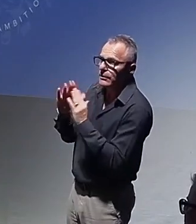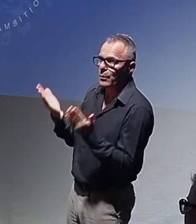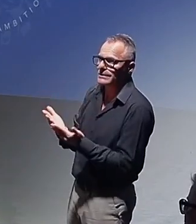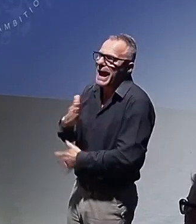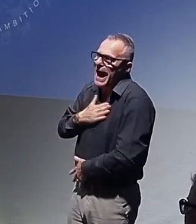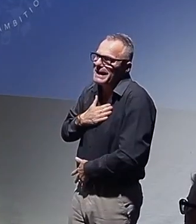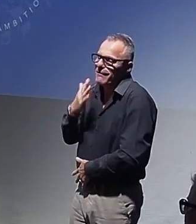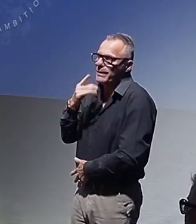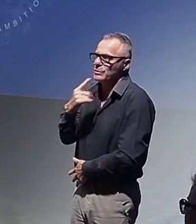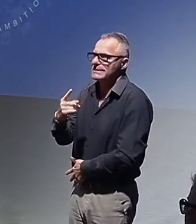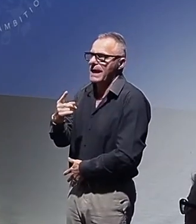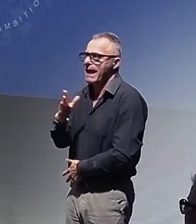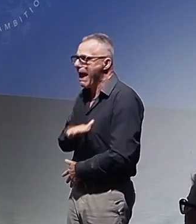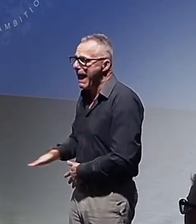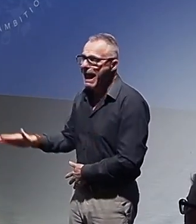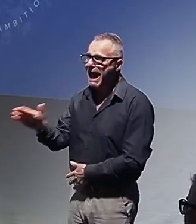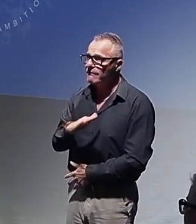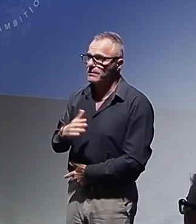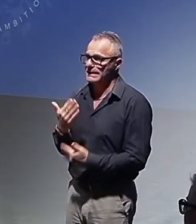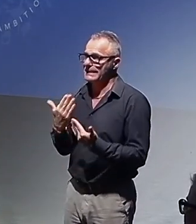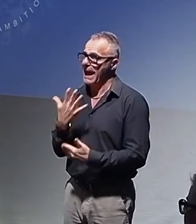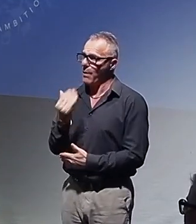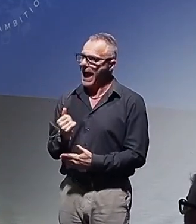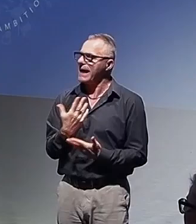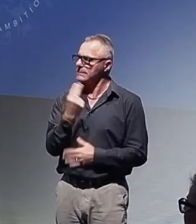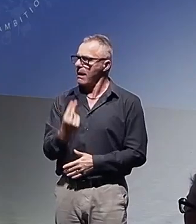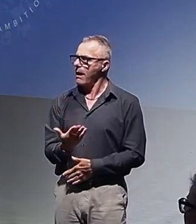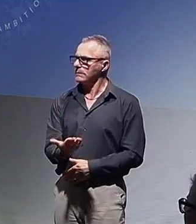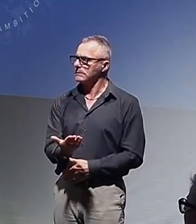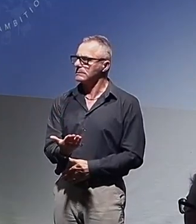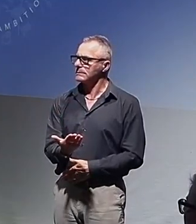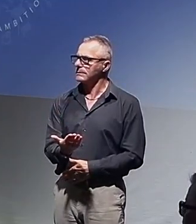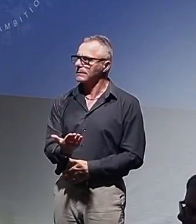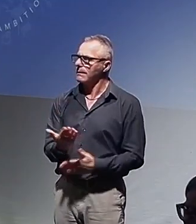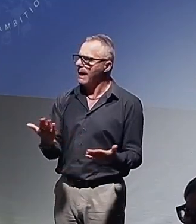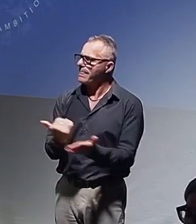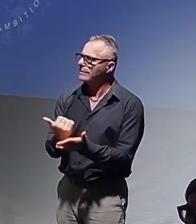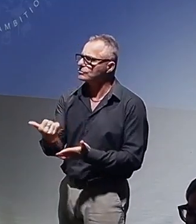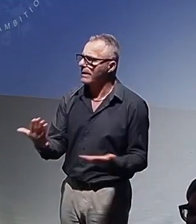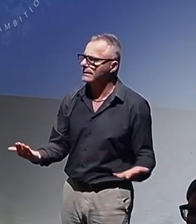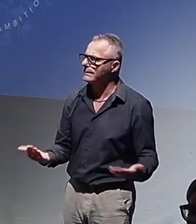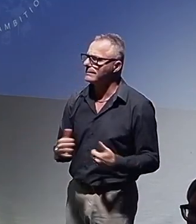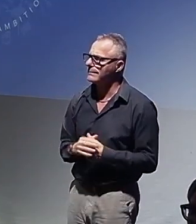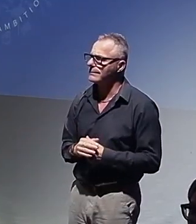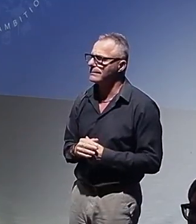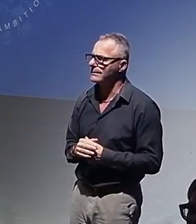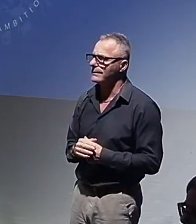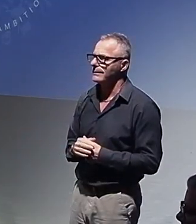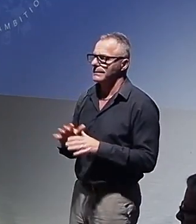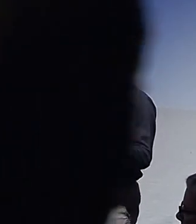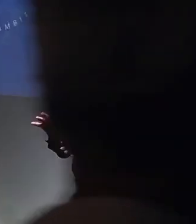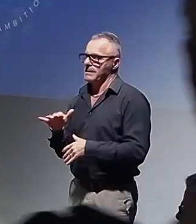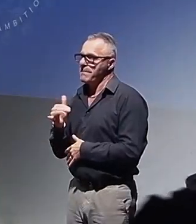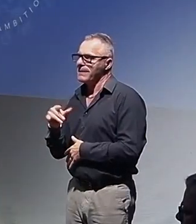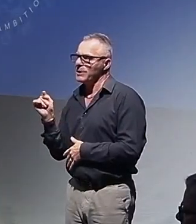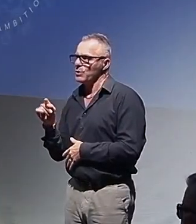the bit where you just said, everybody I know now has art. And that's great. Either you kind of blackmailed them or